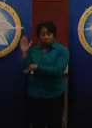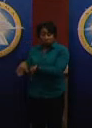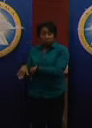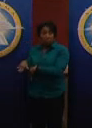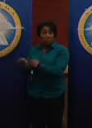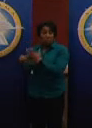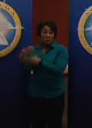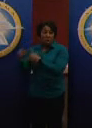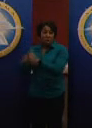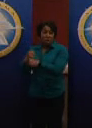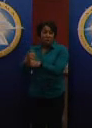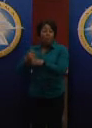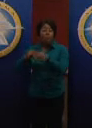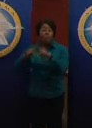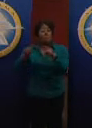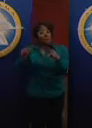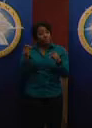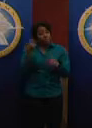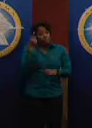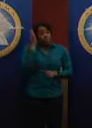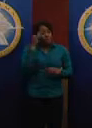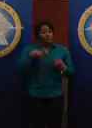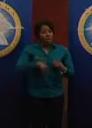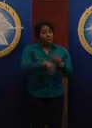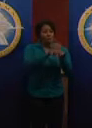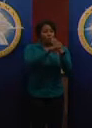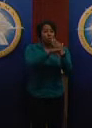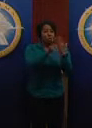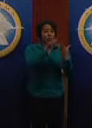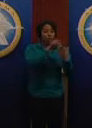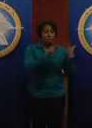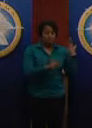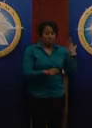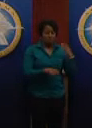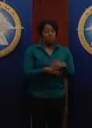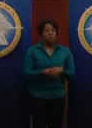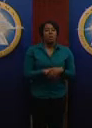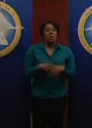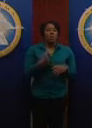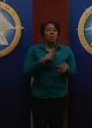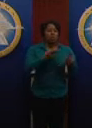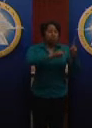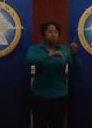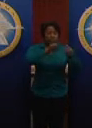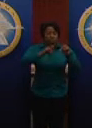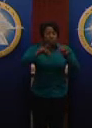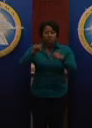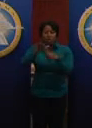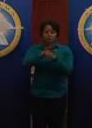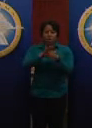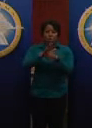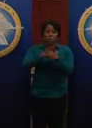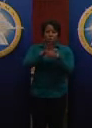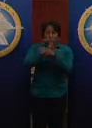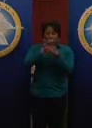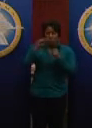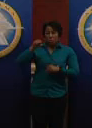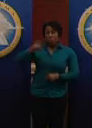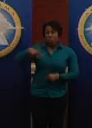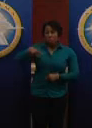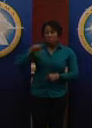there will be remote learning options. So we've been polling around the state. We've asked local superintendents to poll, and